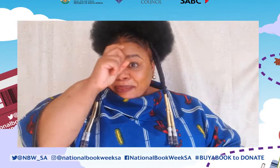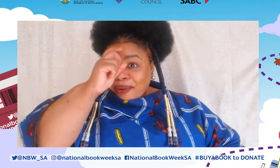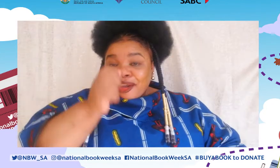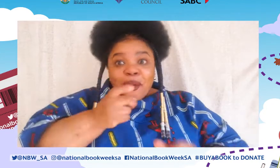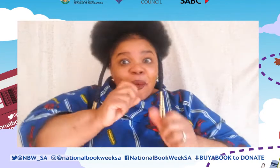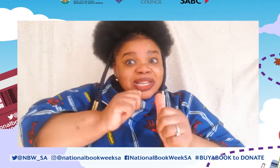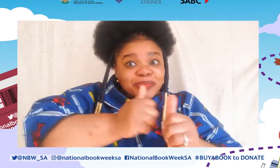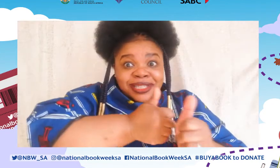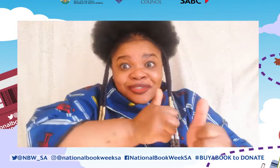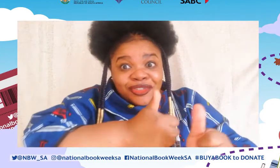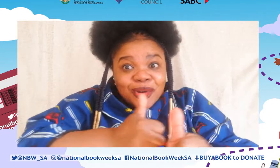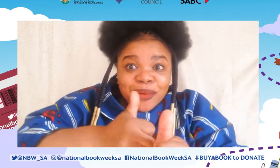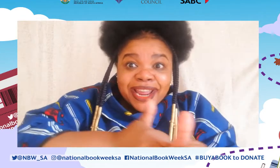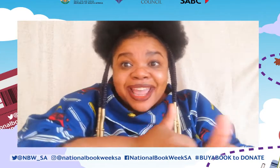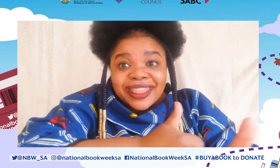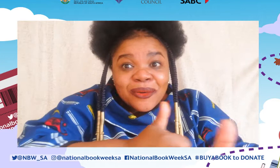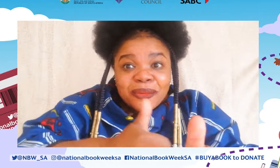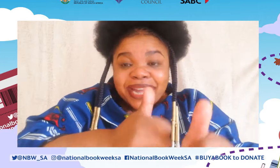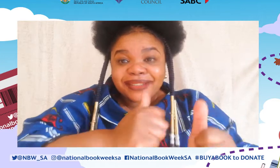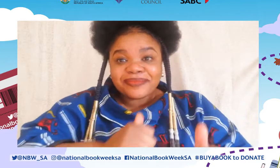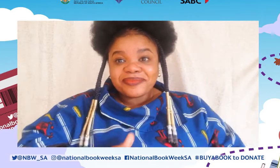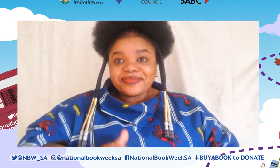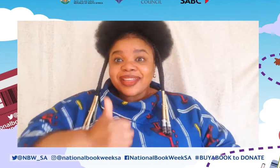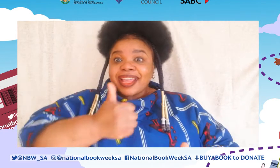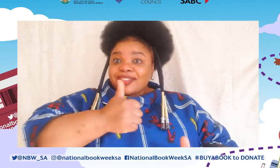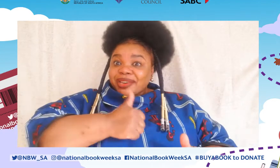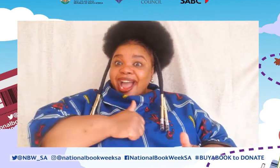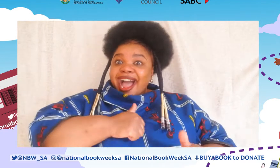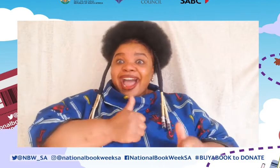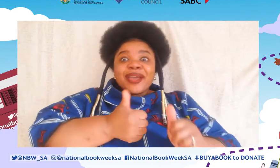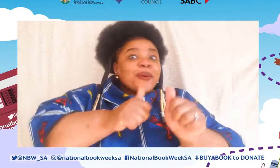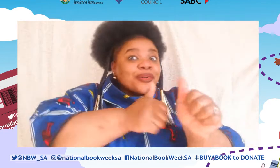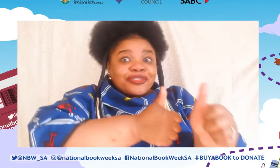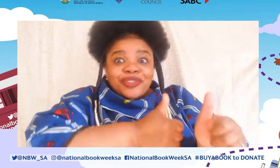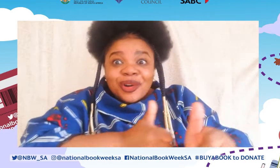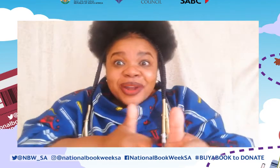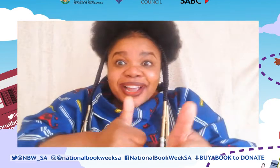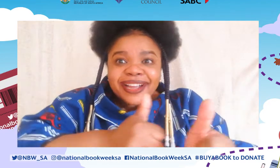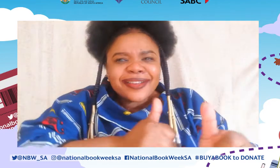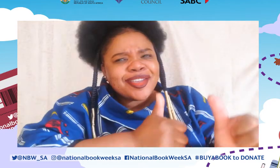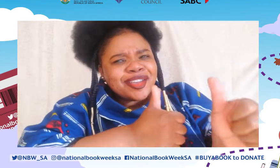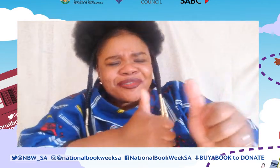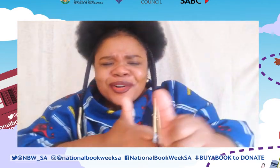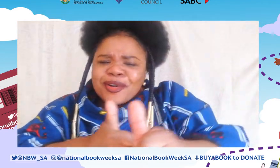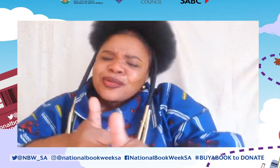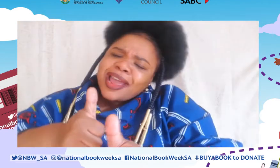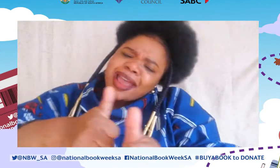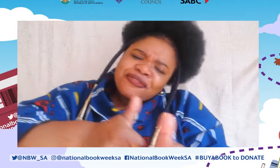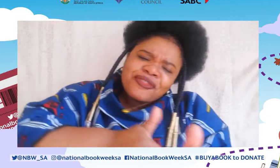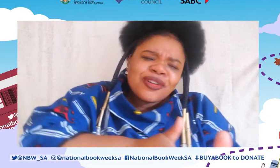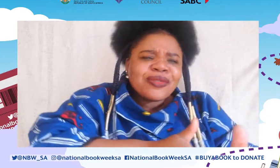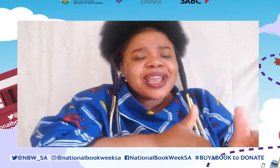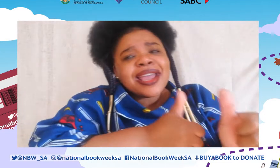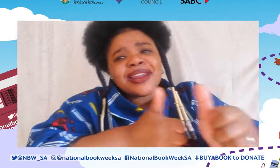And the boy was busy following the woman. He thought, I would follow her. He followed